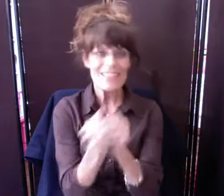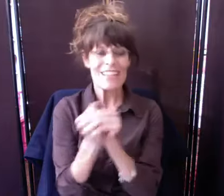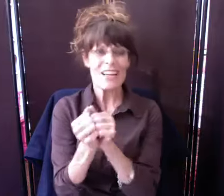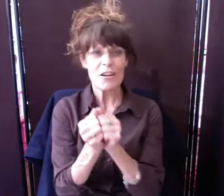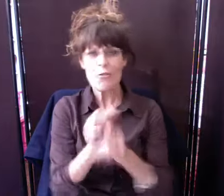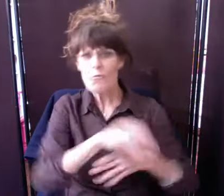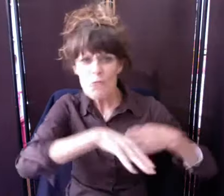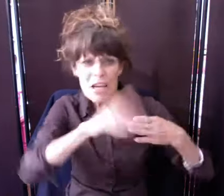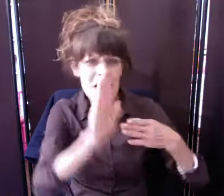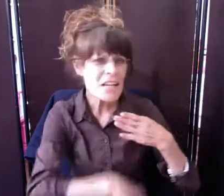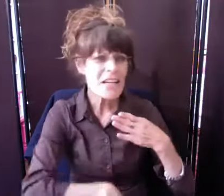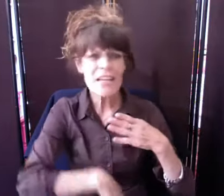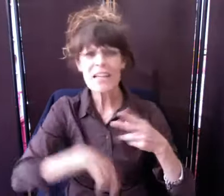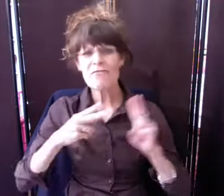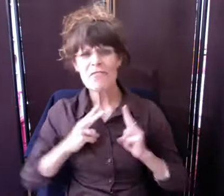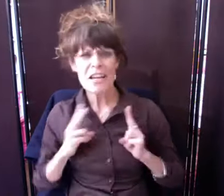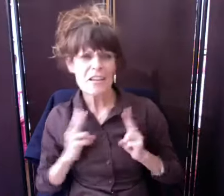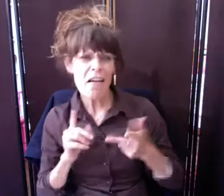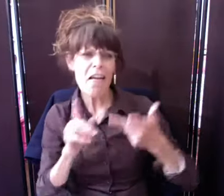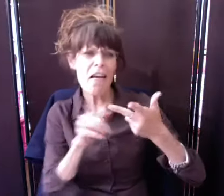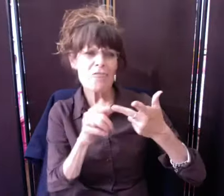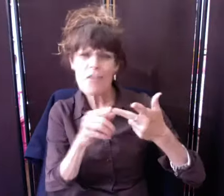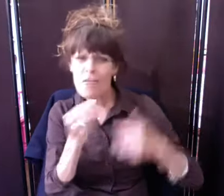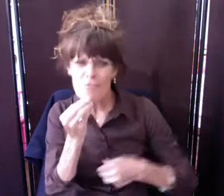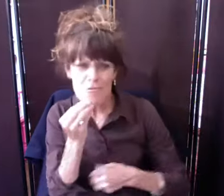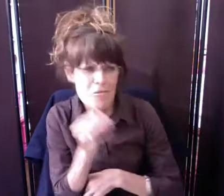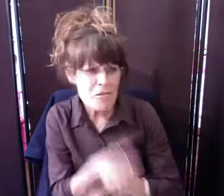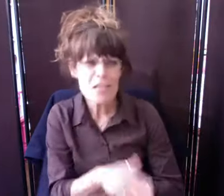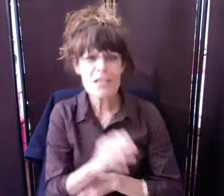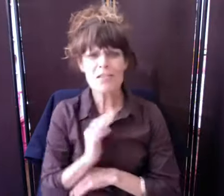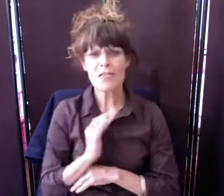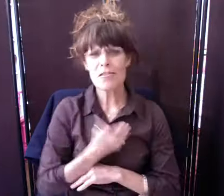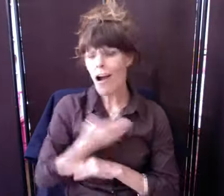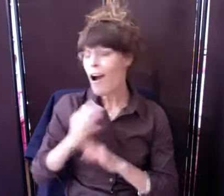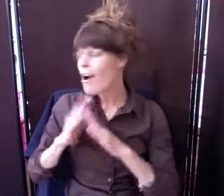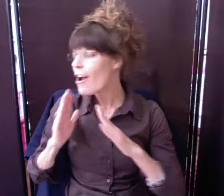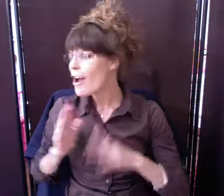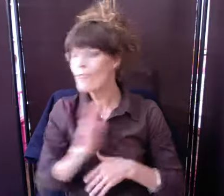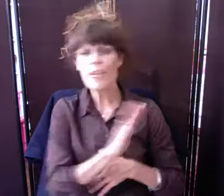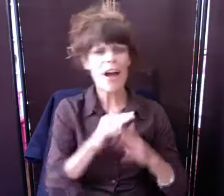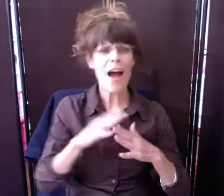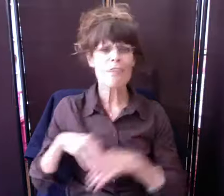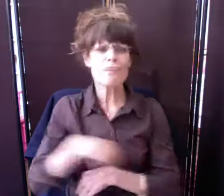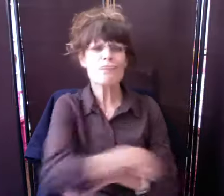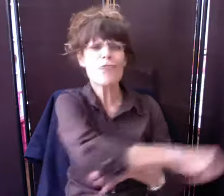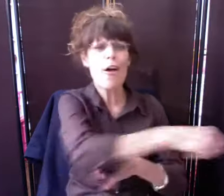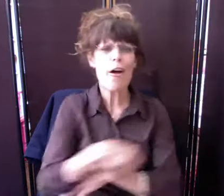of town with them. We'd have dinners at their house, our house. We'd play tennis. We just did everything with this family.